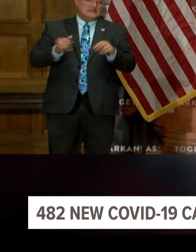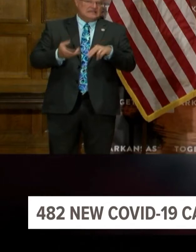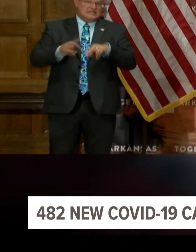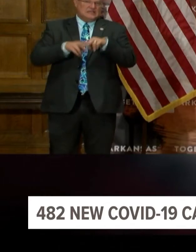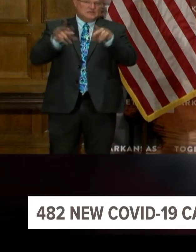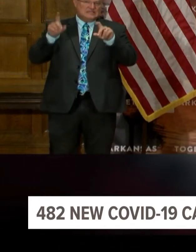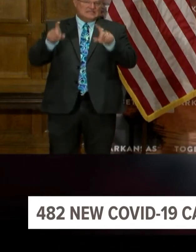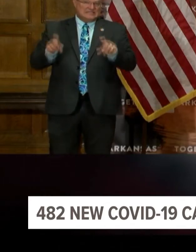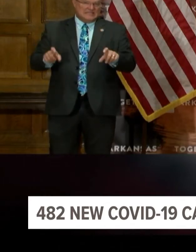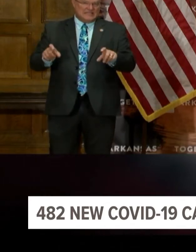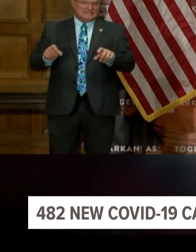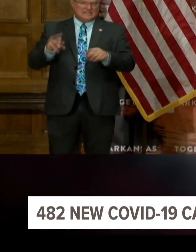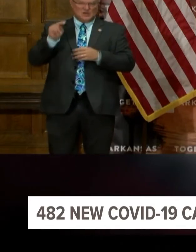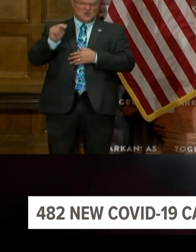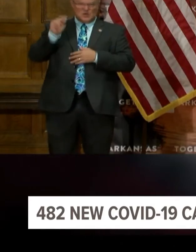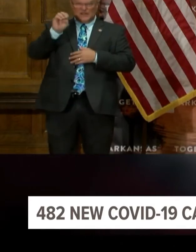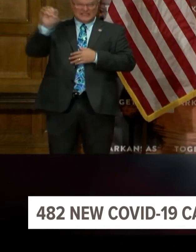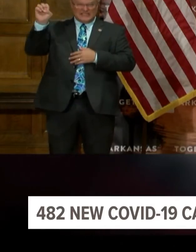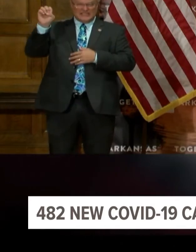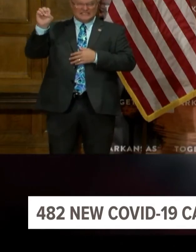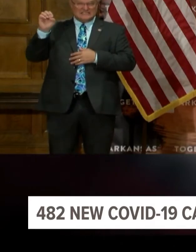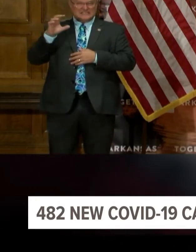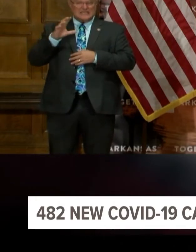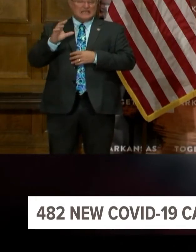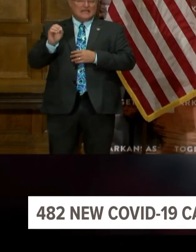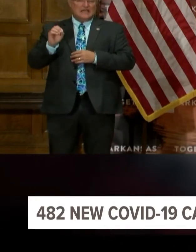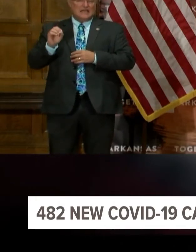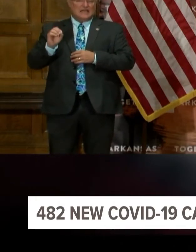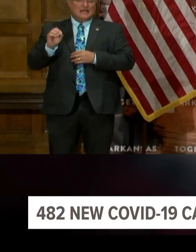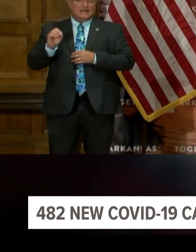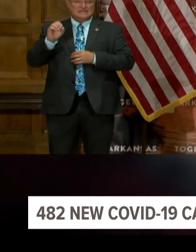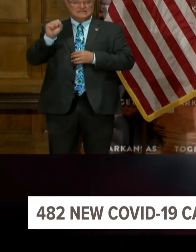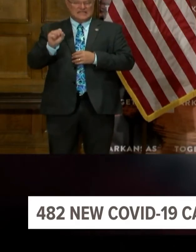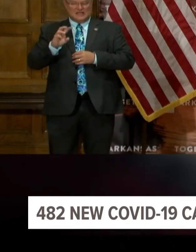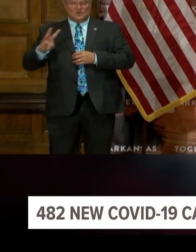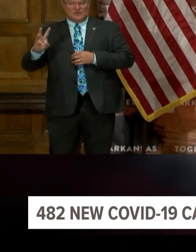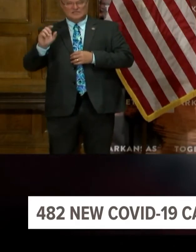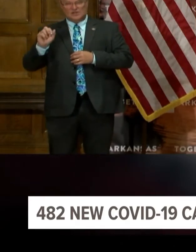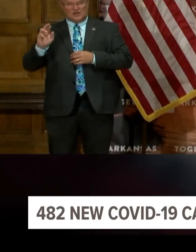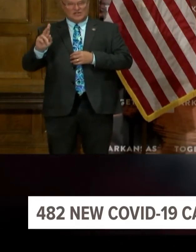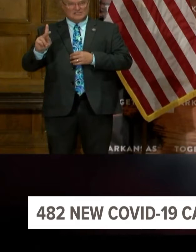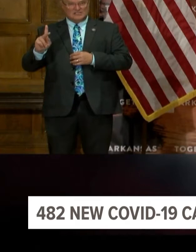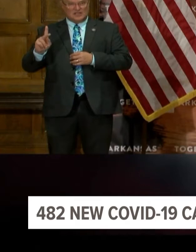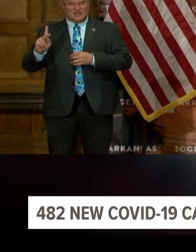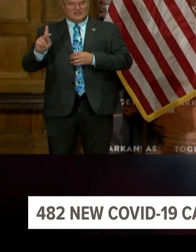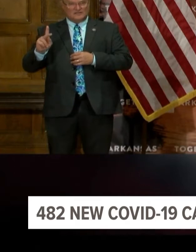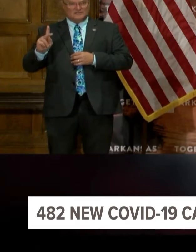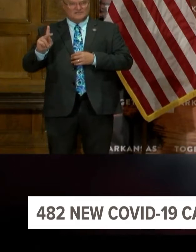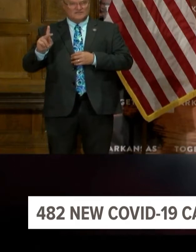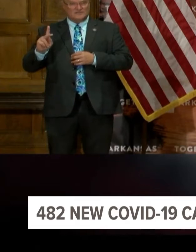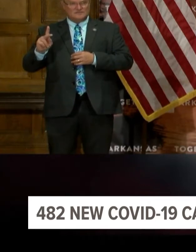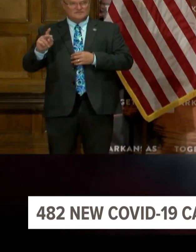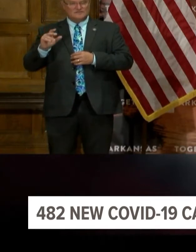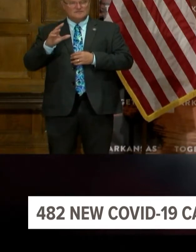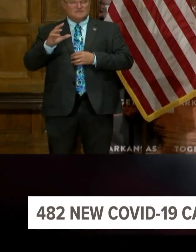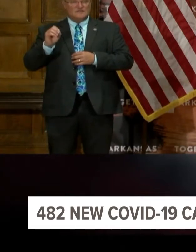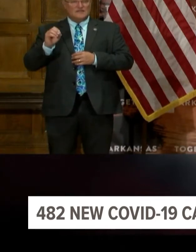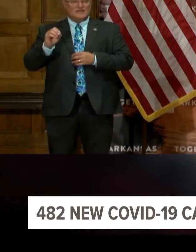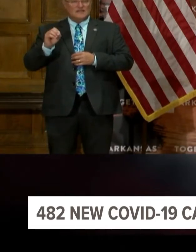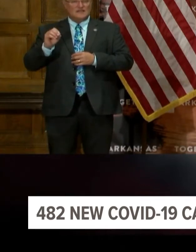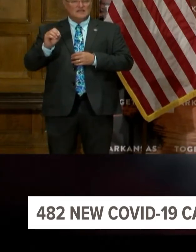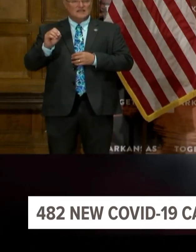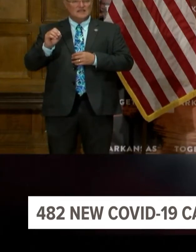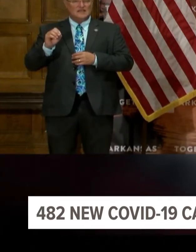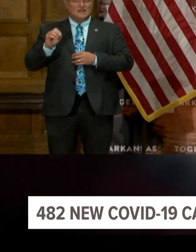increase the testing in Northeast and I think Southwest Arkansas, and